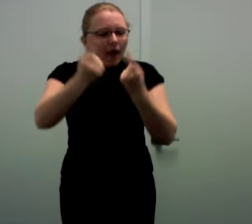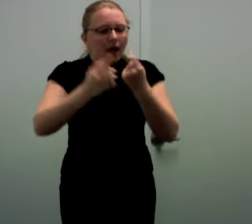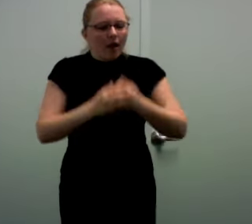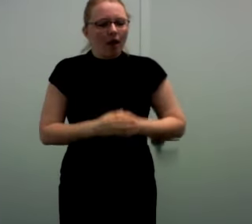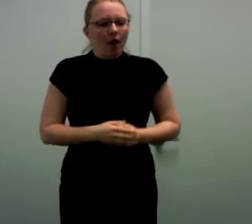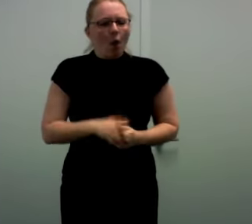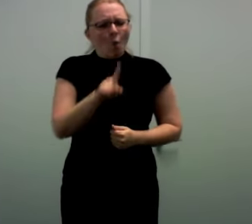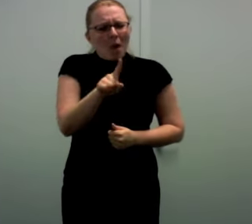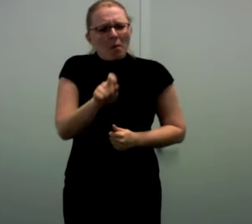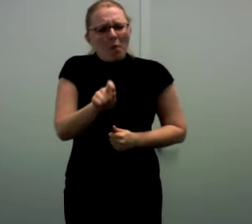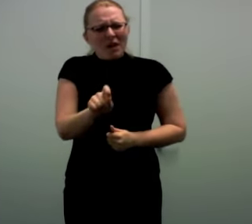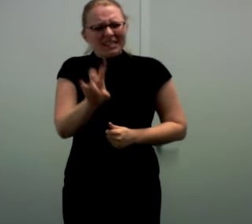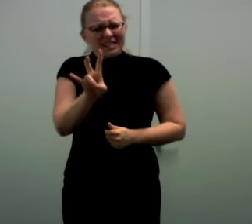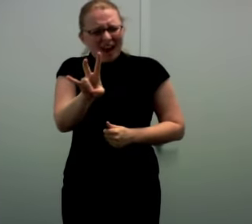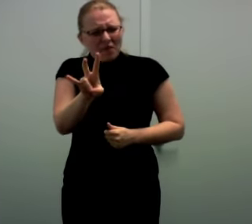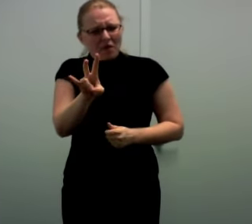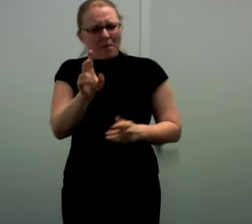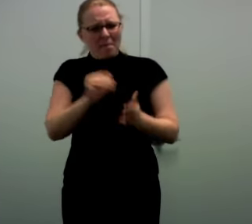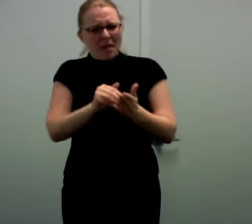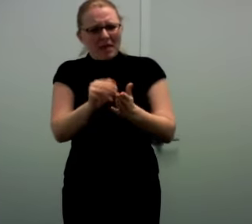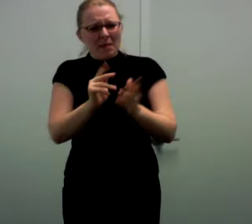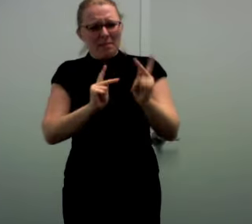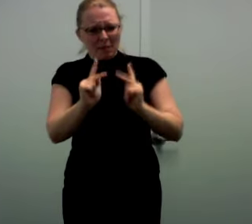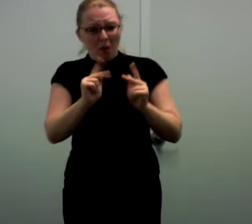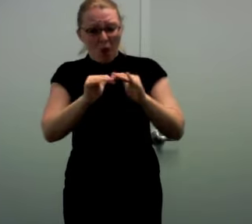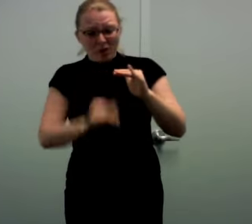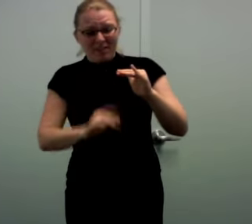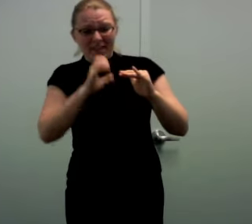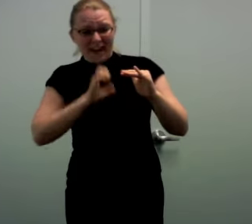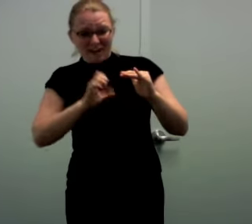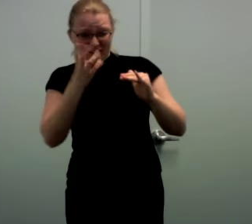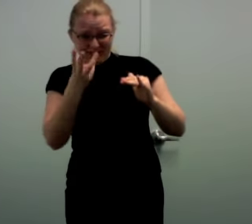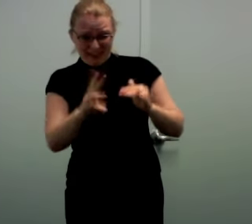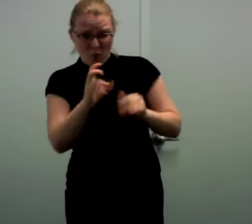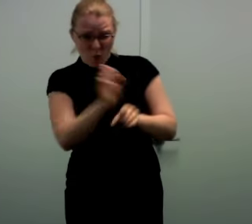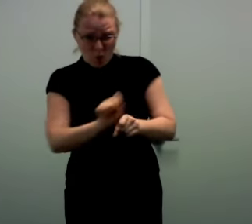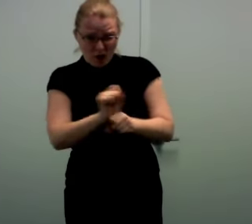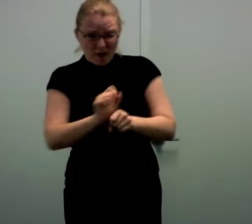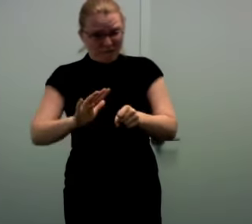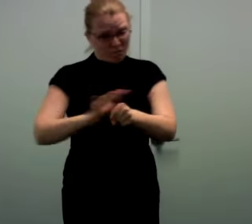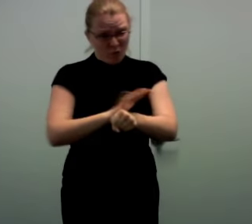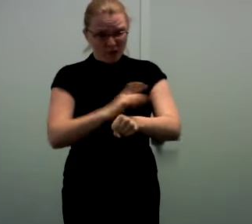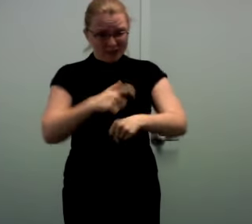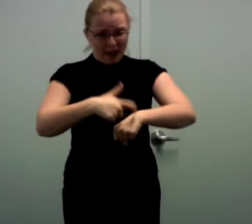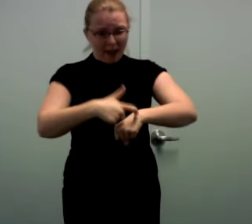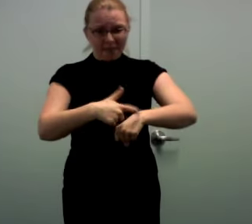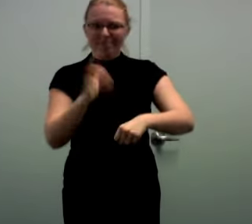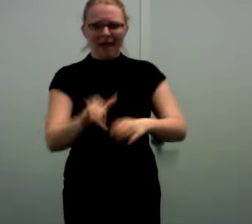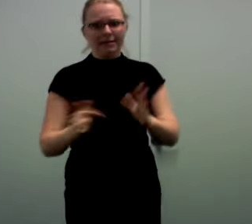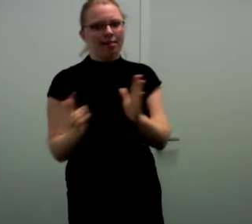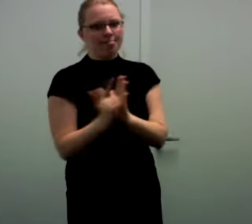million people under the age of 16 working full-time. That's illegal now. You can't do